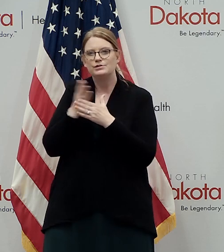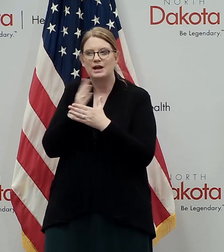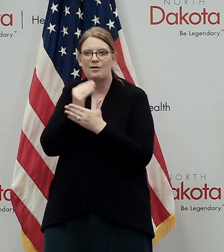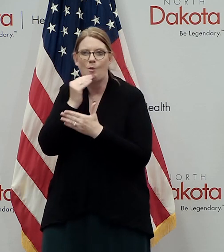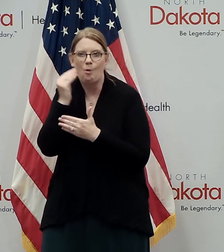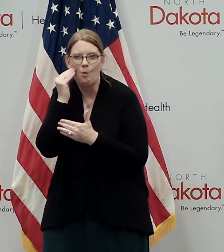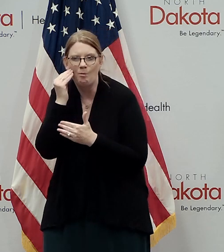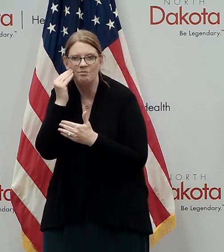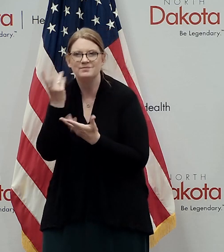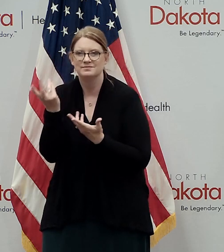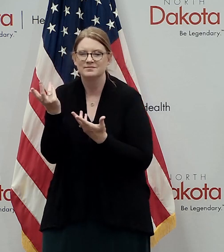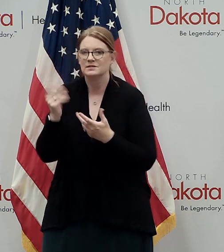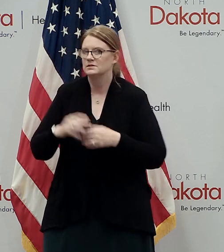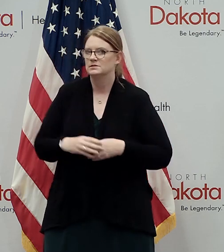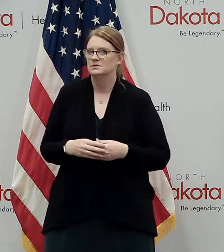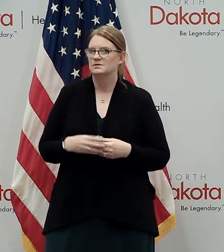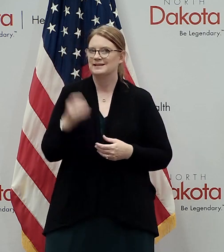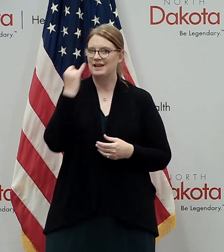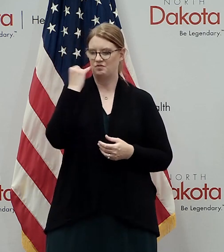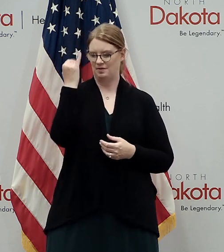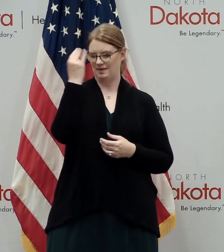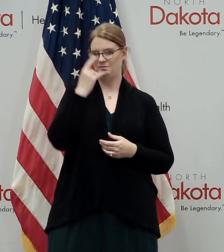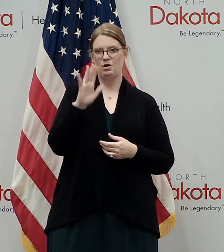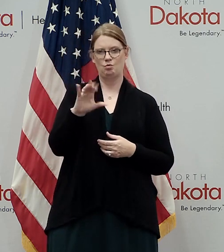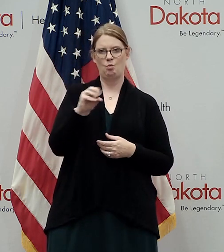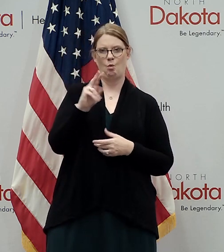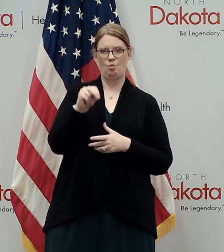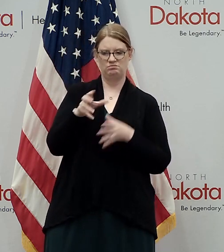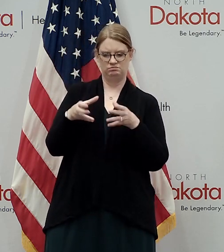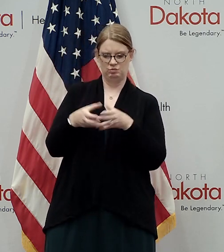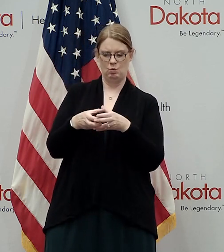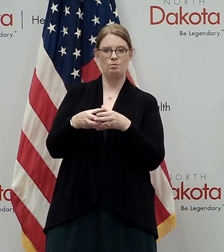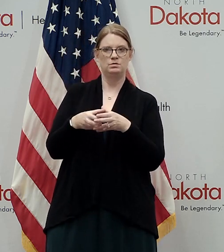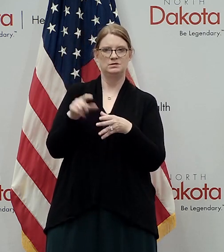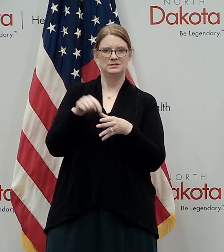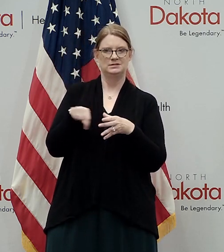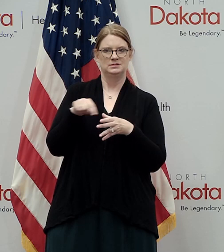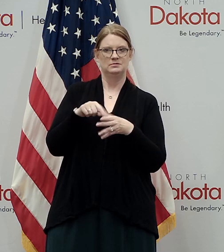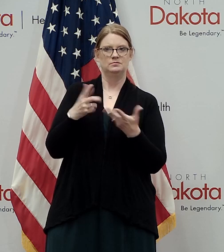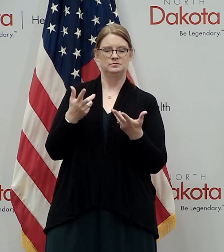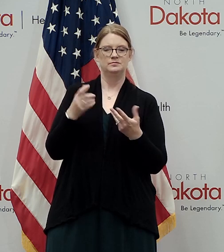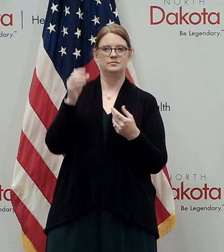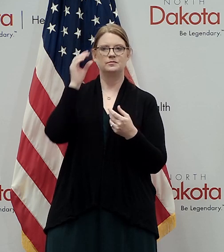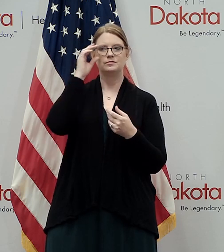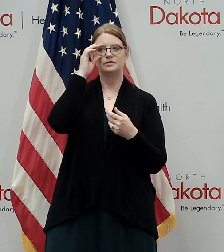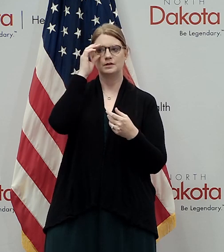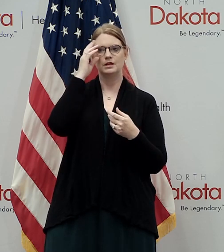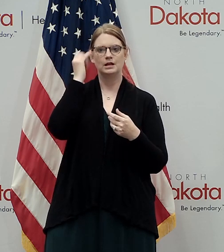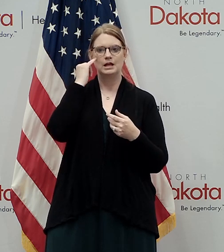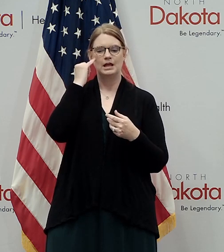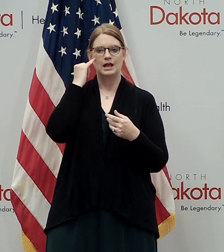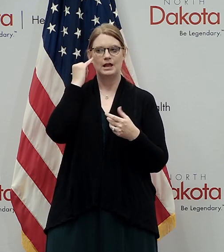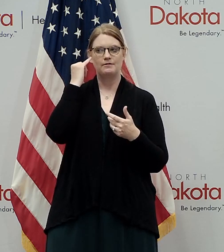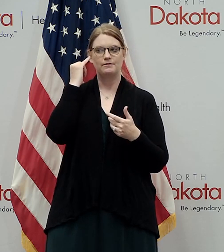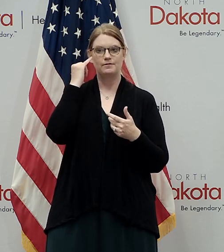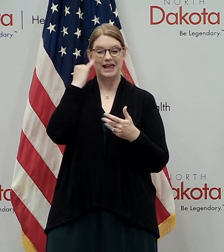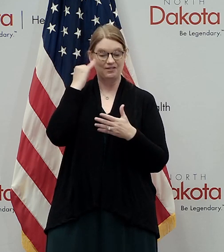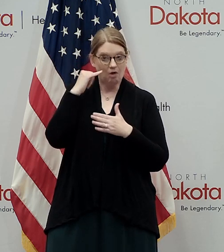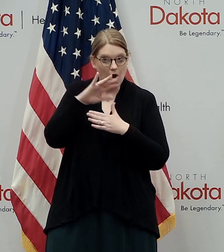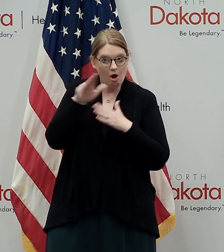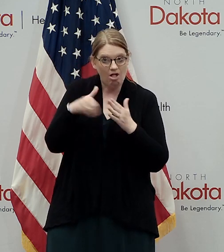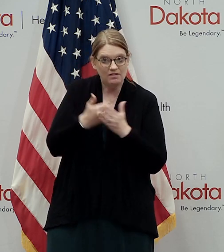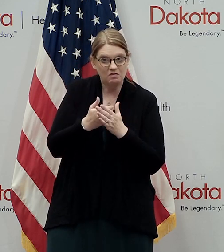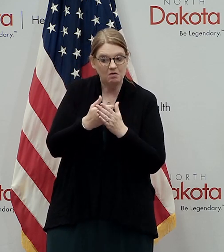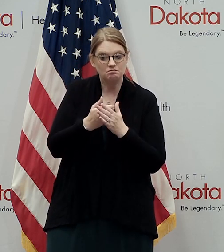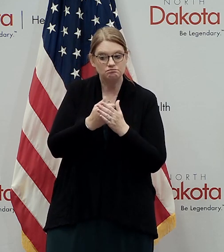So again, if you think about your own pod or the people that you're hanging out with, if all of you are